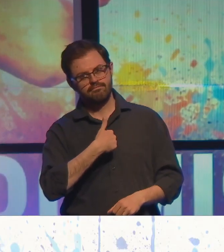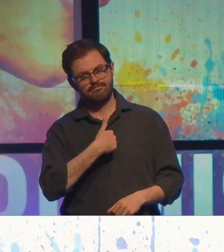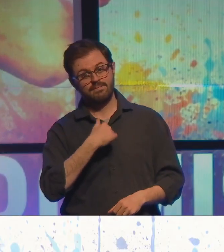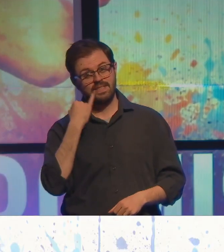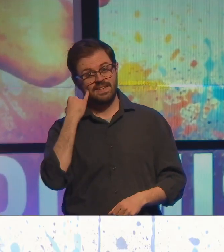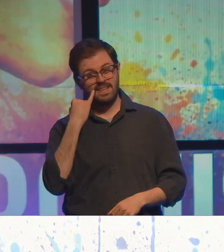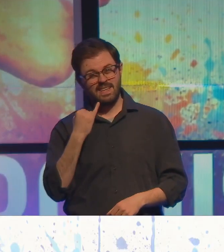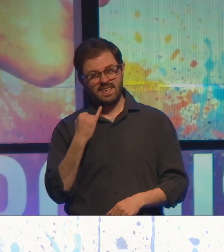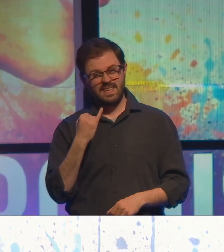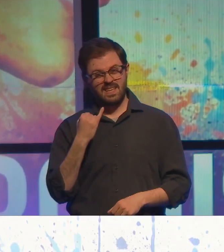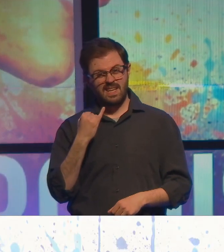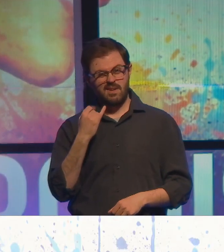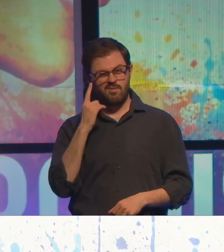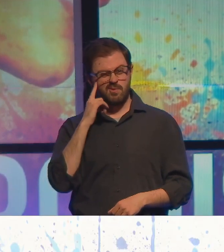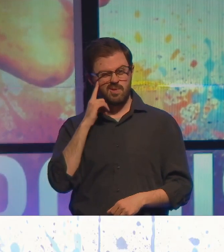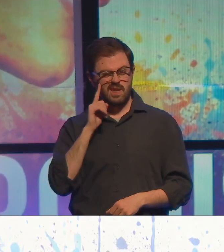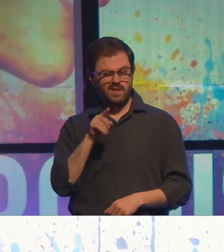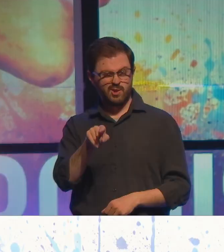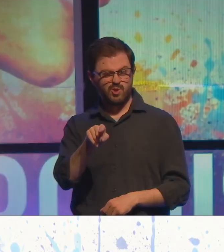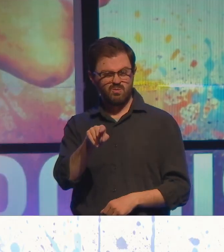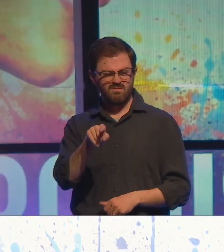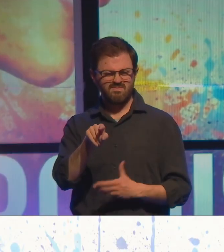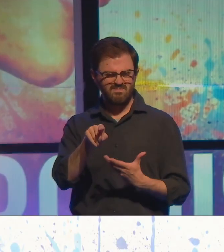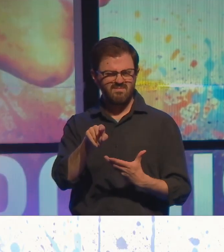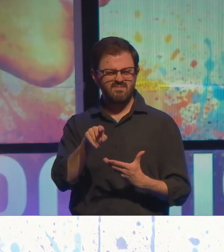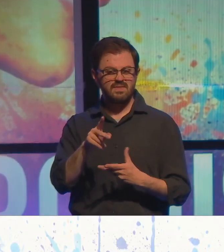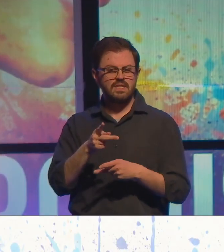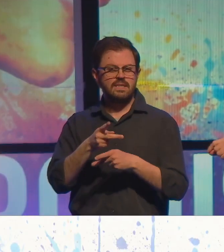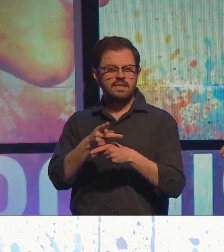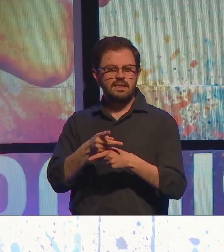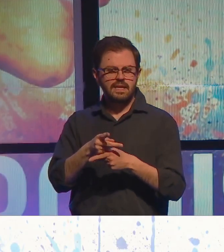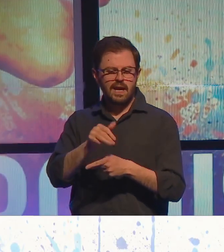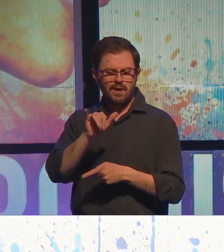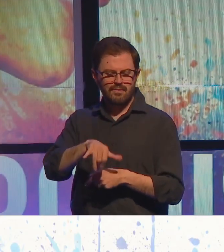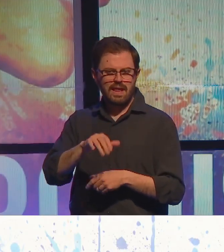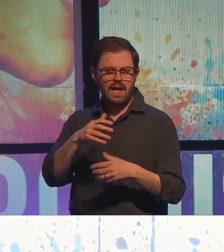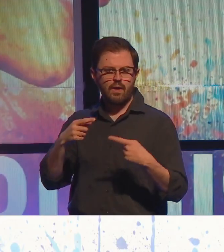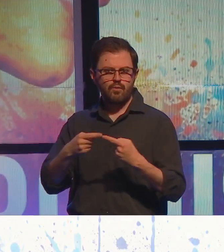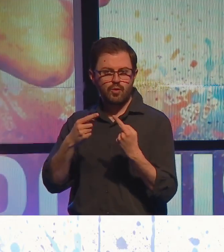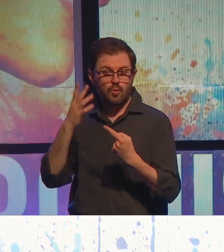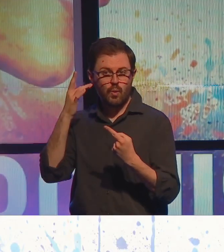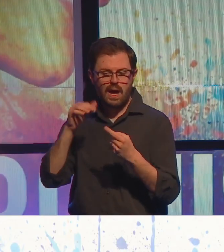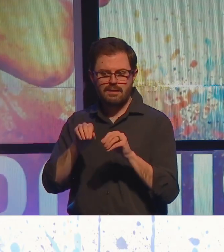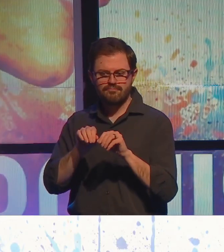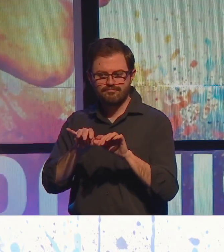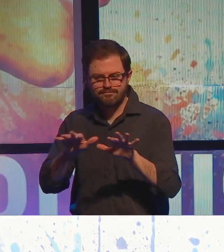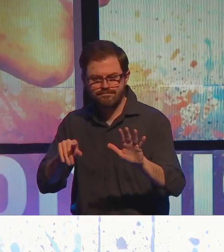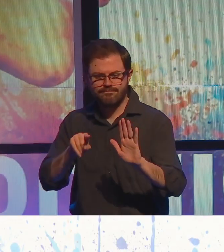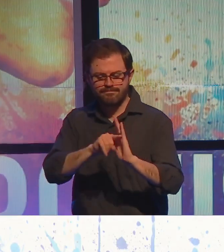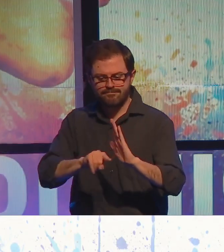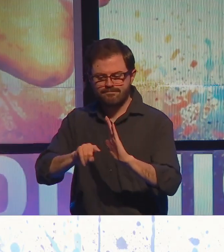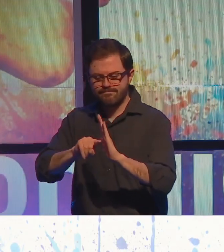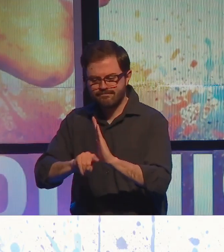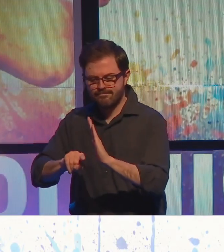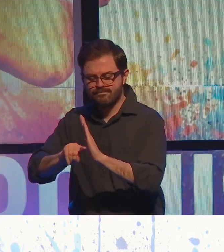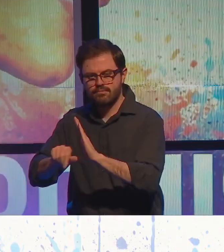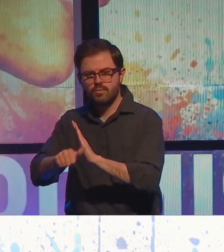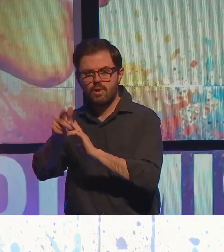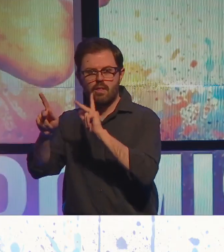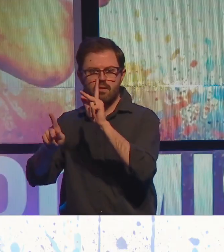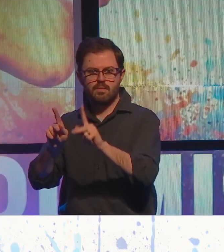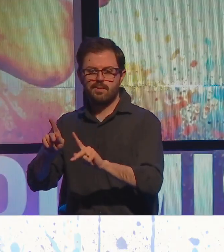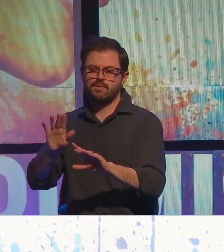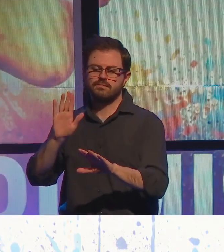wound. Because that wound will destroy you and destroy others. And it's hard work, it's not